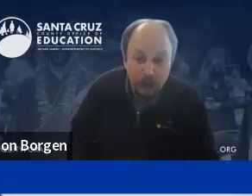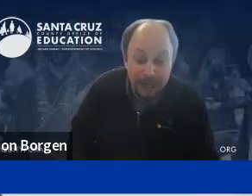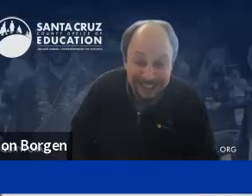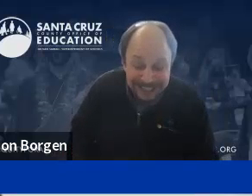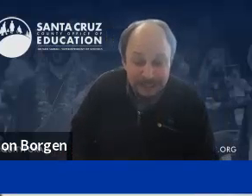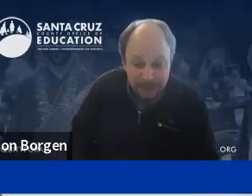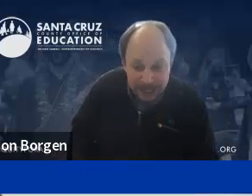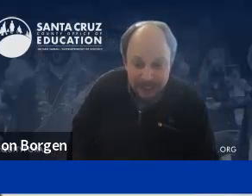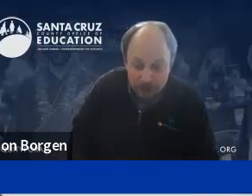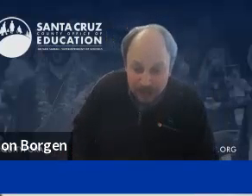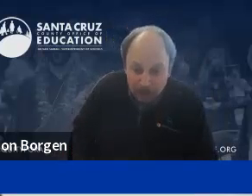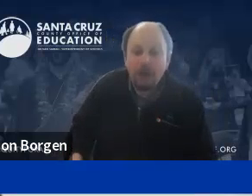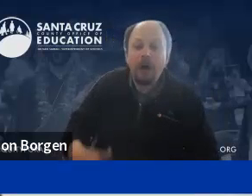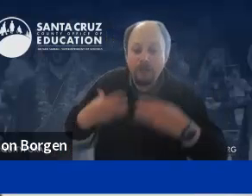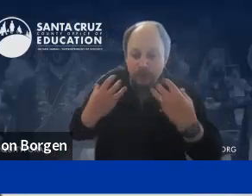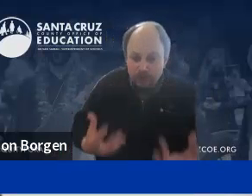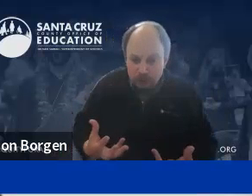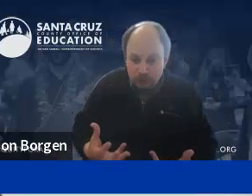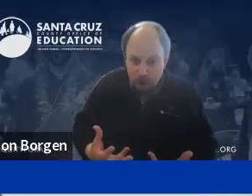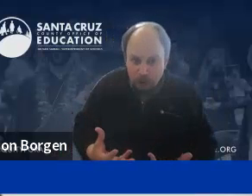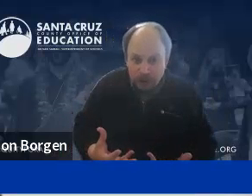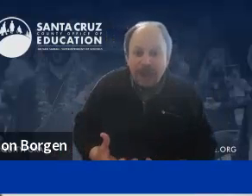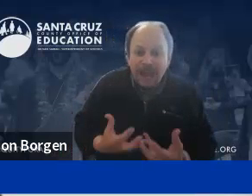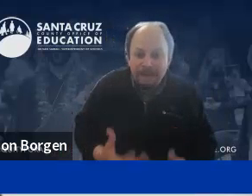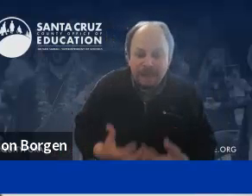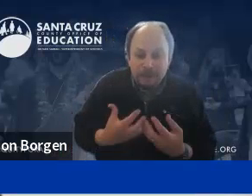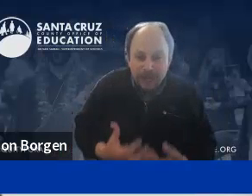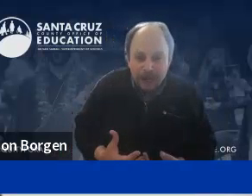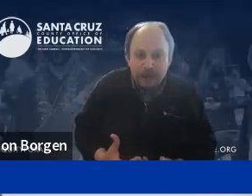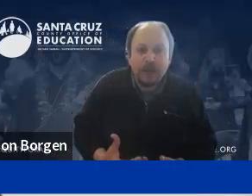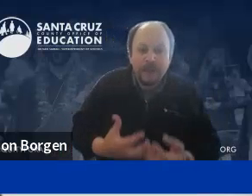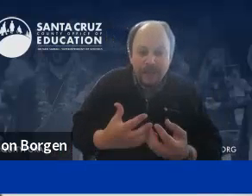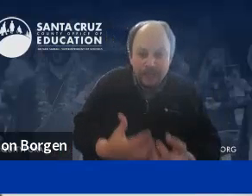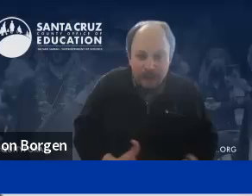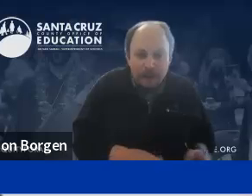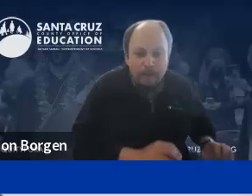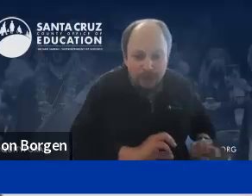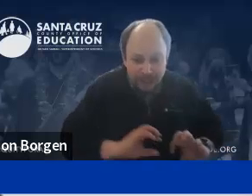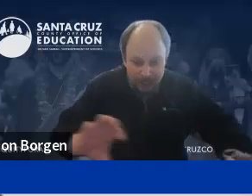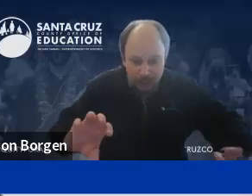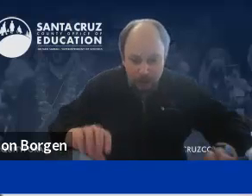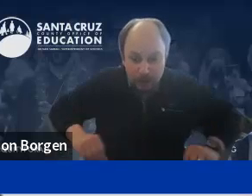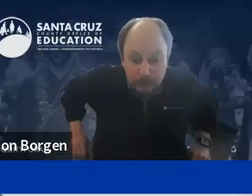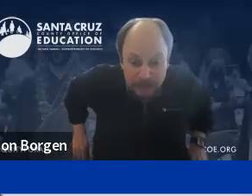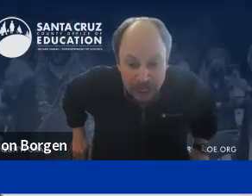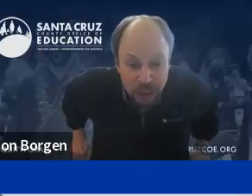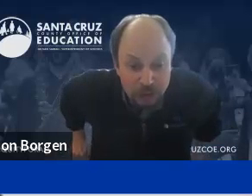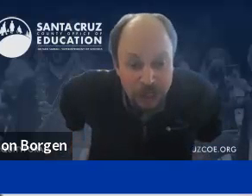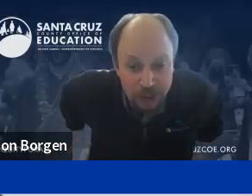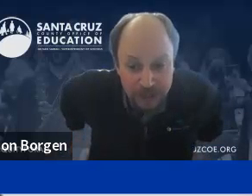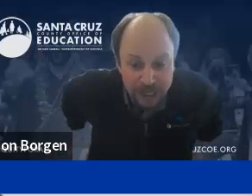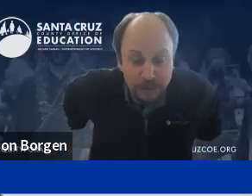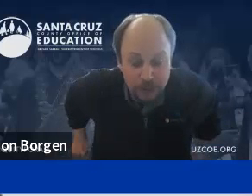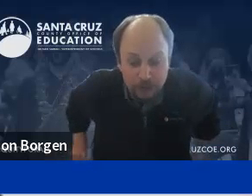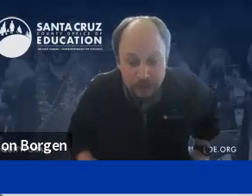in existing plans. And so now all the school districts we work with have this plan that they can then build into their implementation